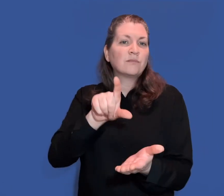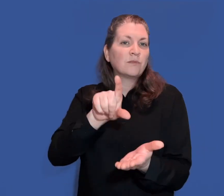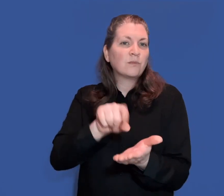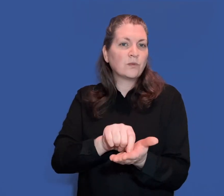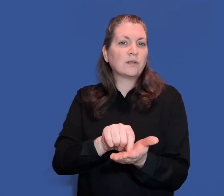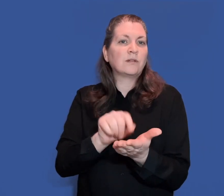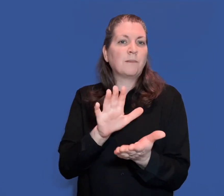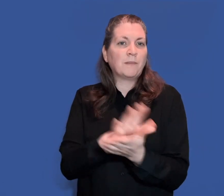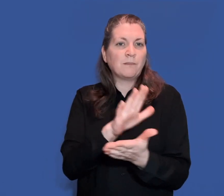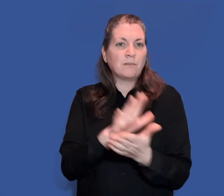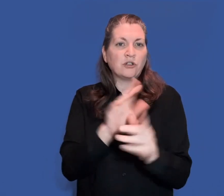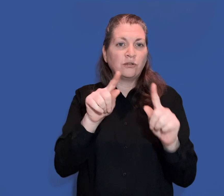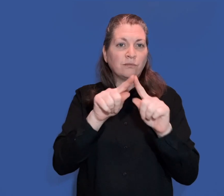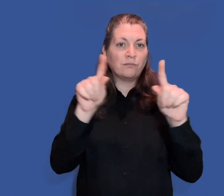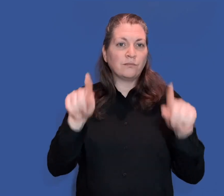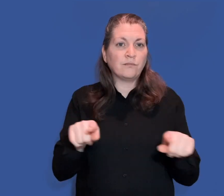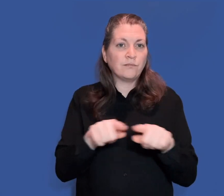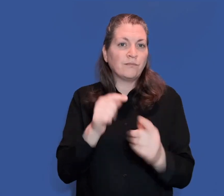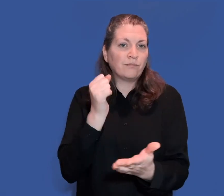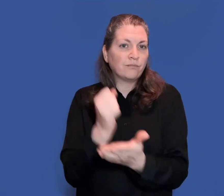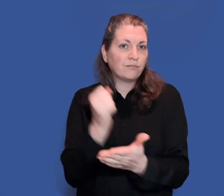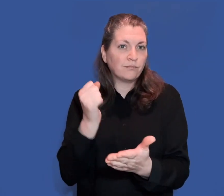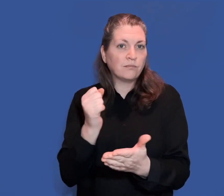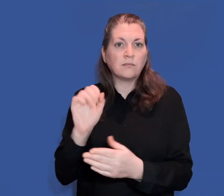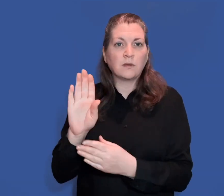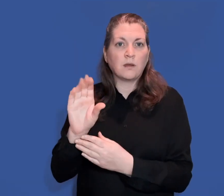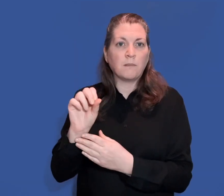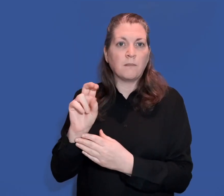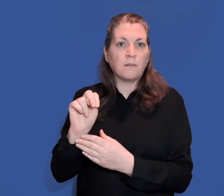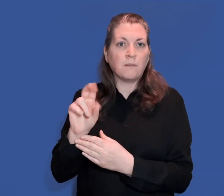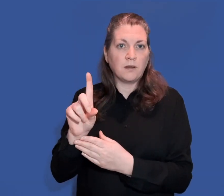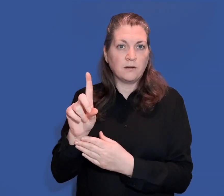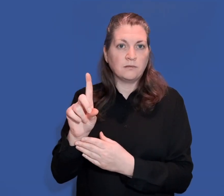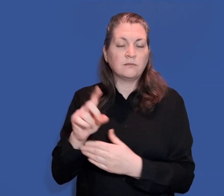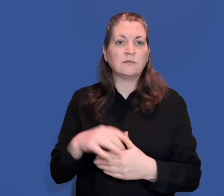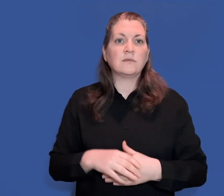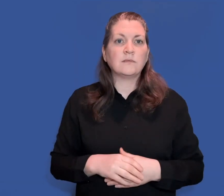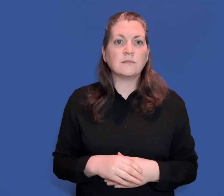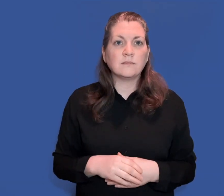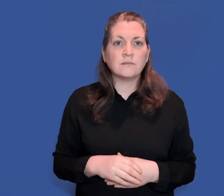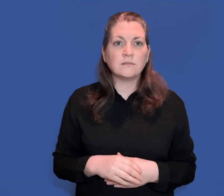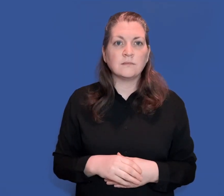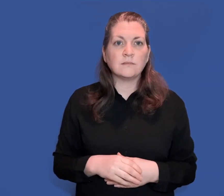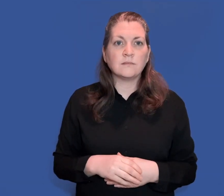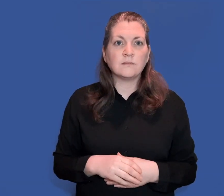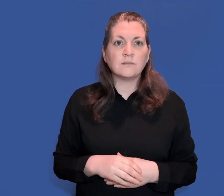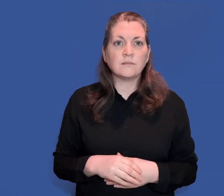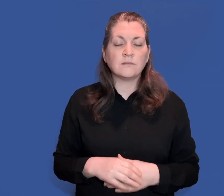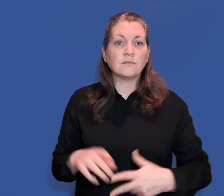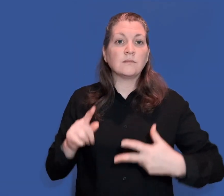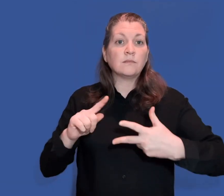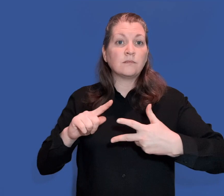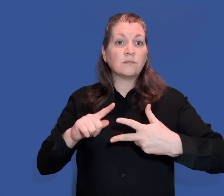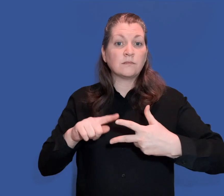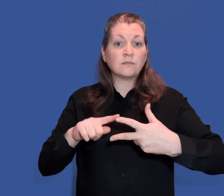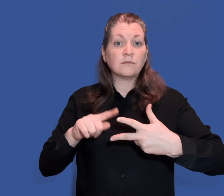three different approaches. One is through the issuance of bonds.